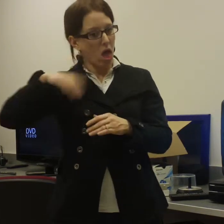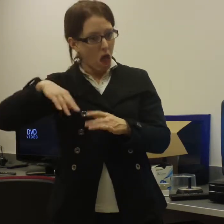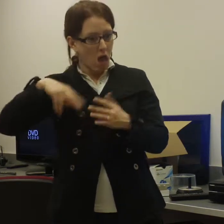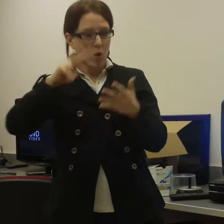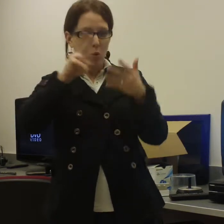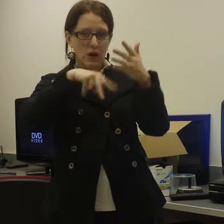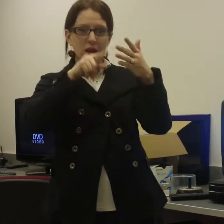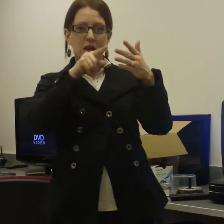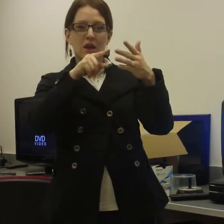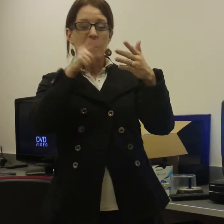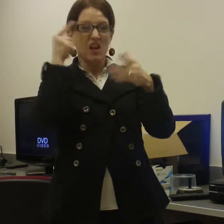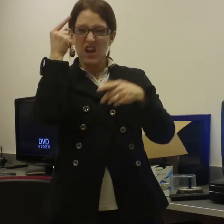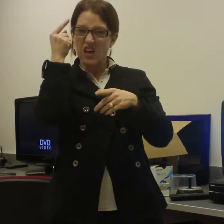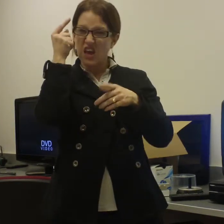he stayed dead?